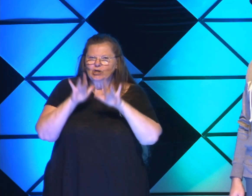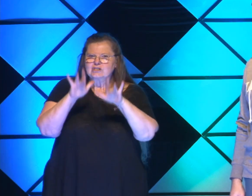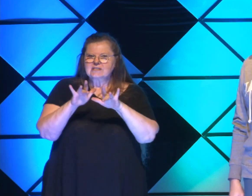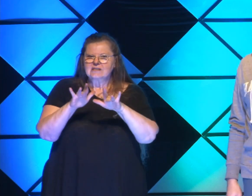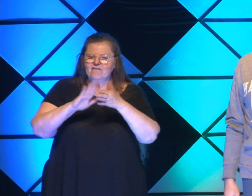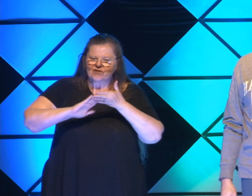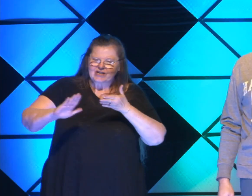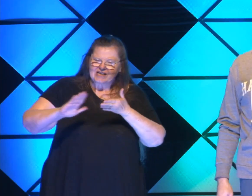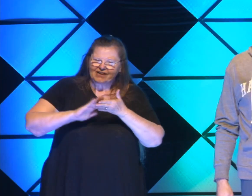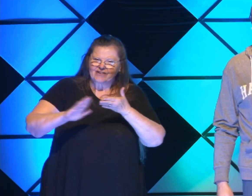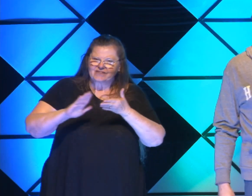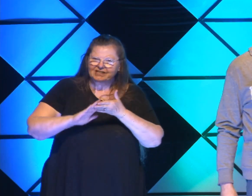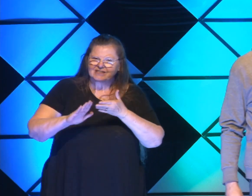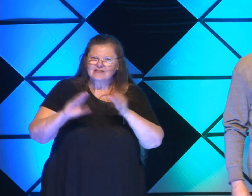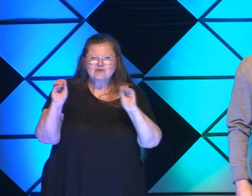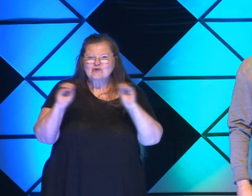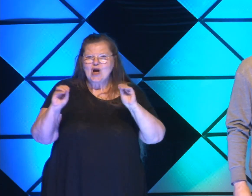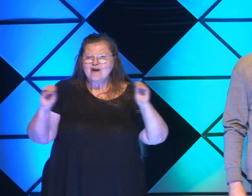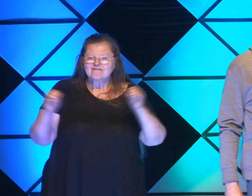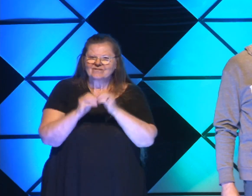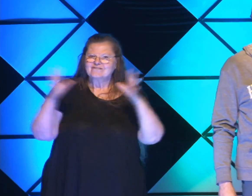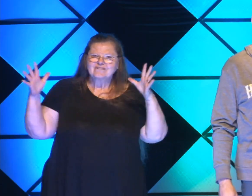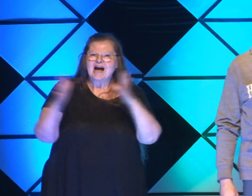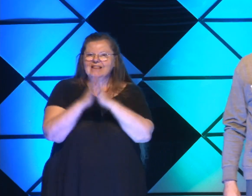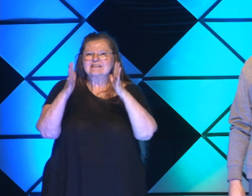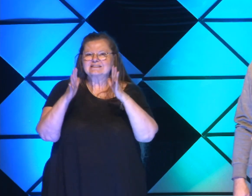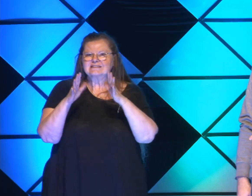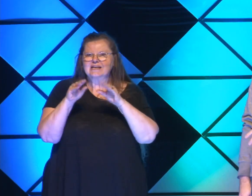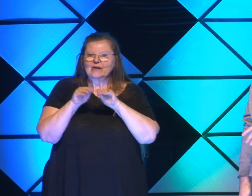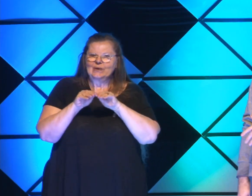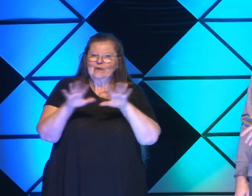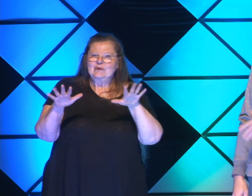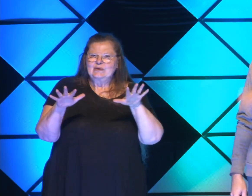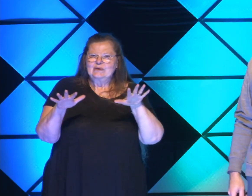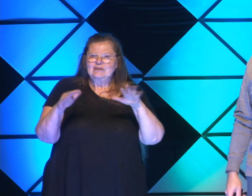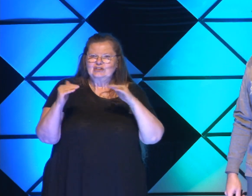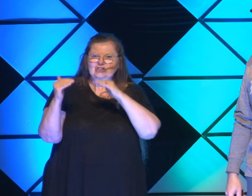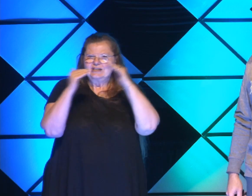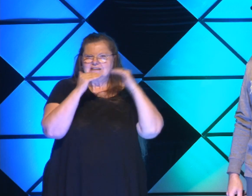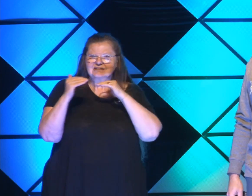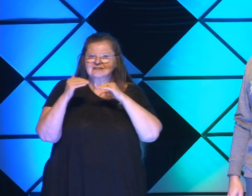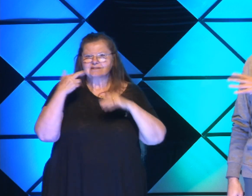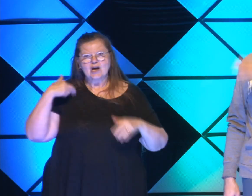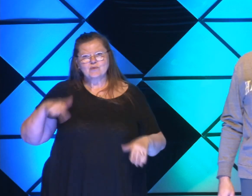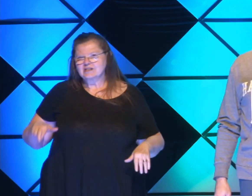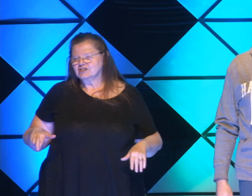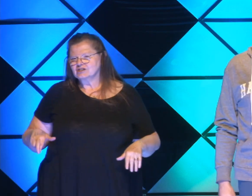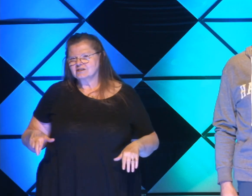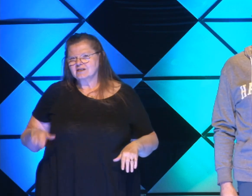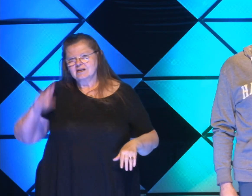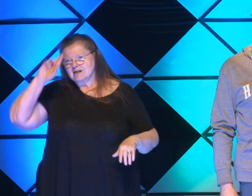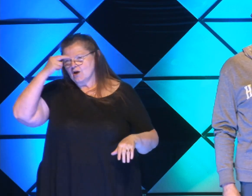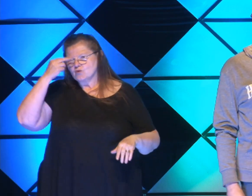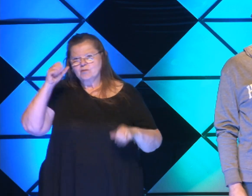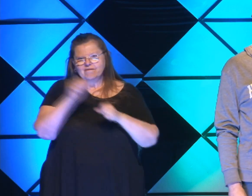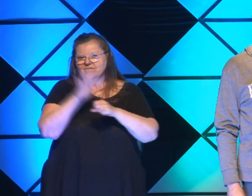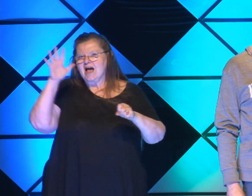and forgiveness and nonviolence and distributive justice. Not religion and not Roman